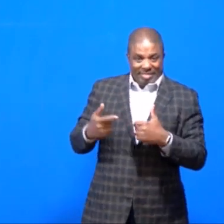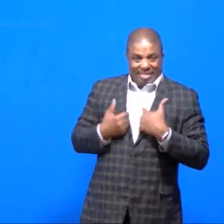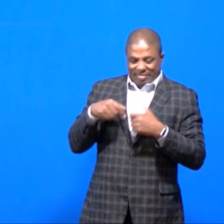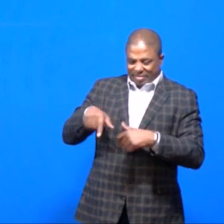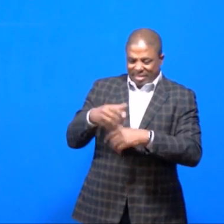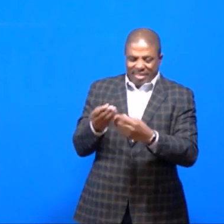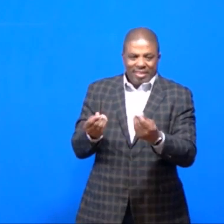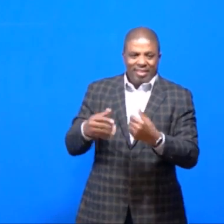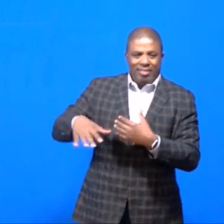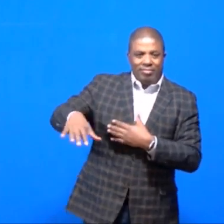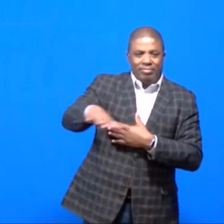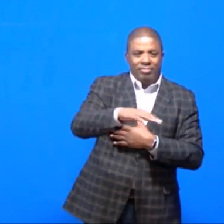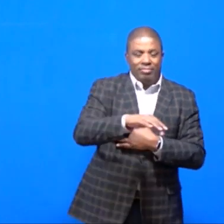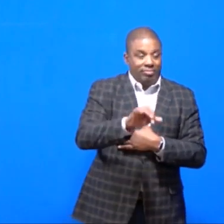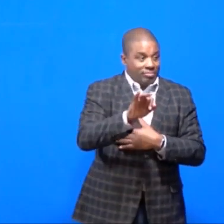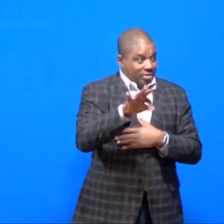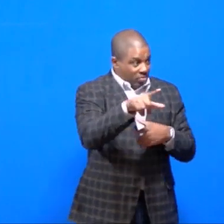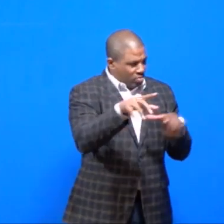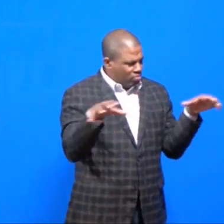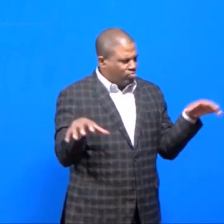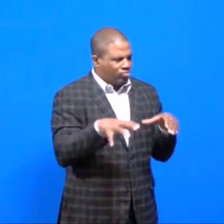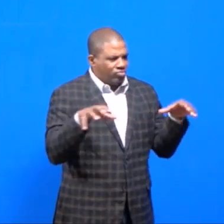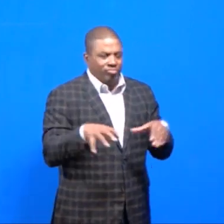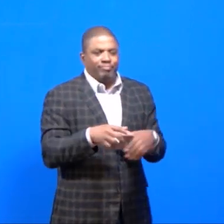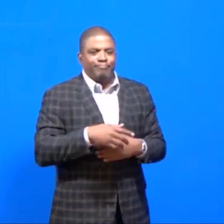people who are still living in this land.